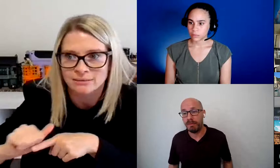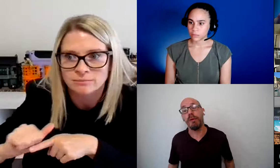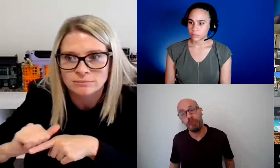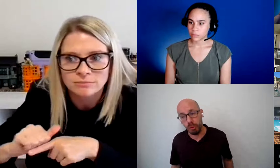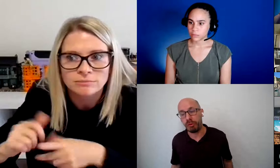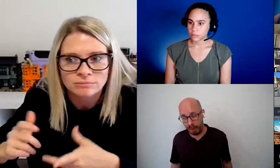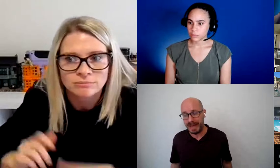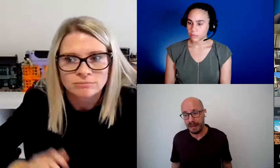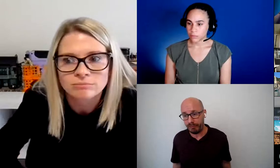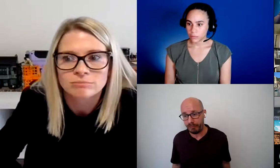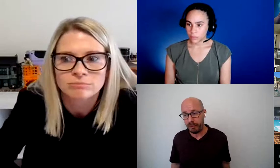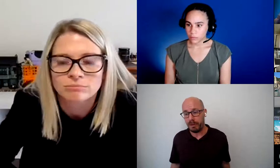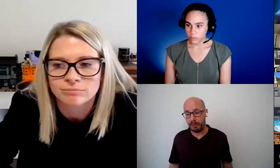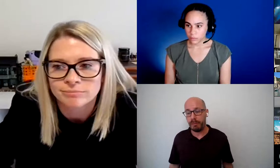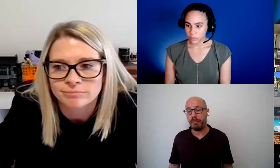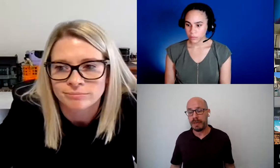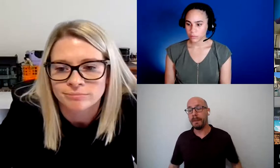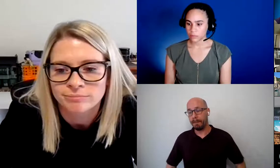type of virtual trainings, so to speak.